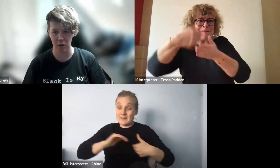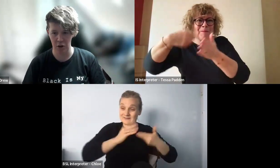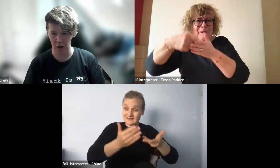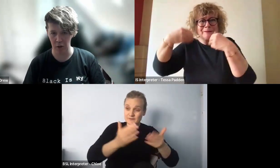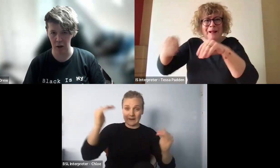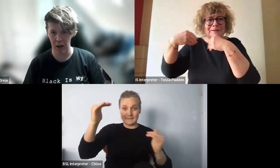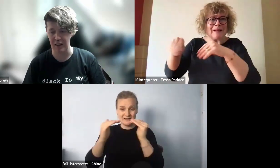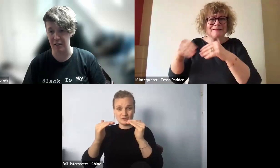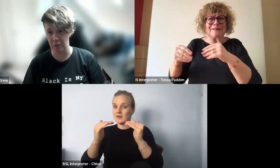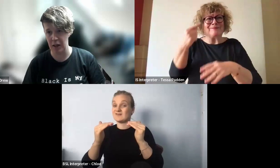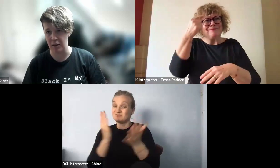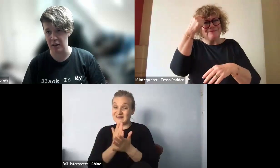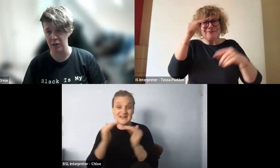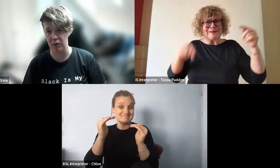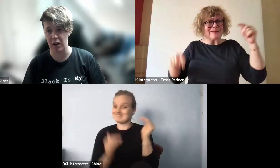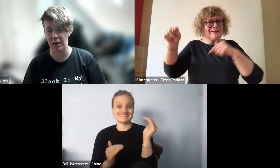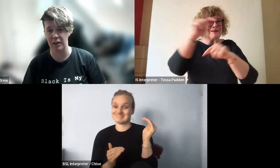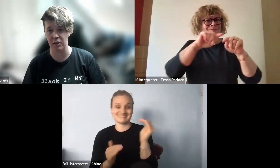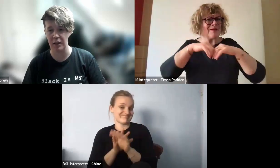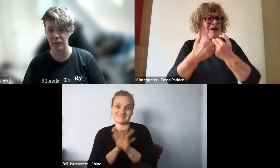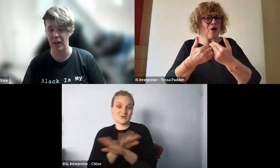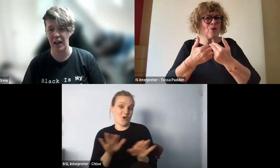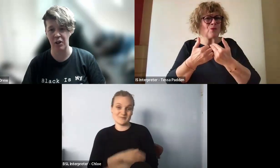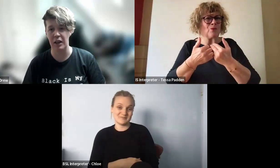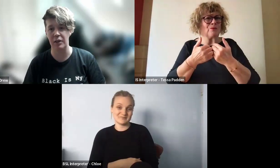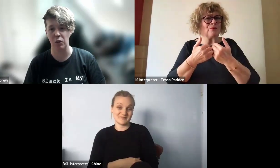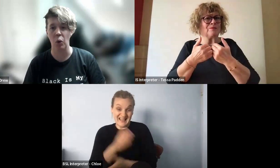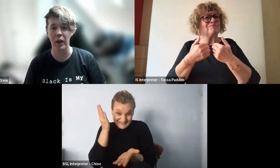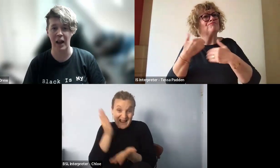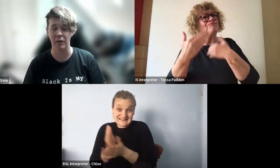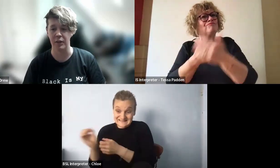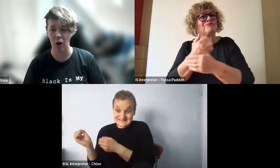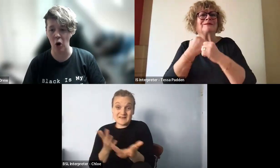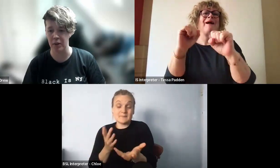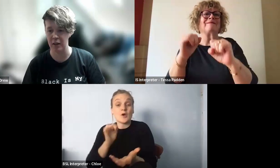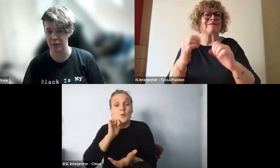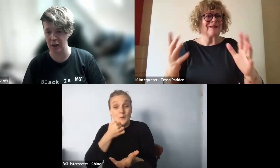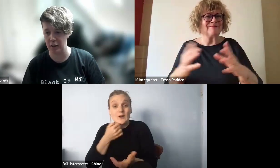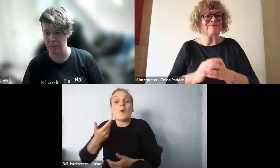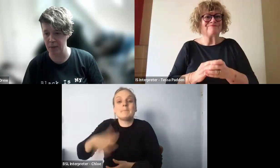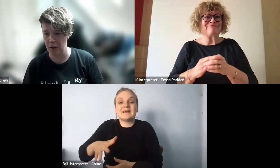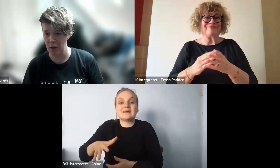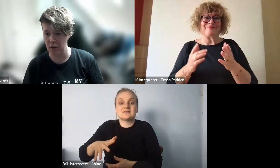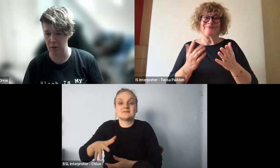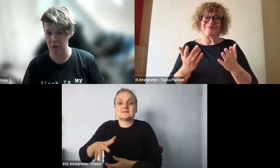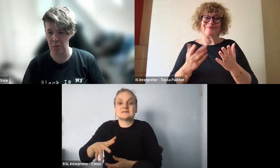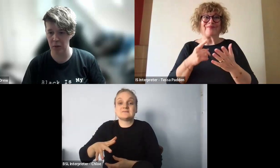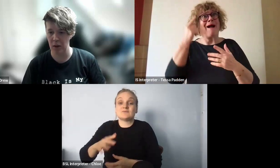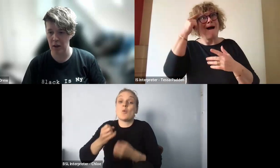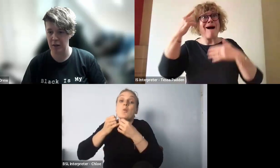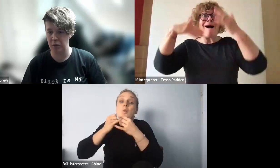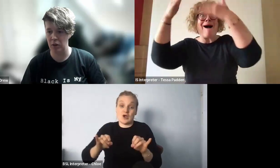cases, no. And in some cases, the reality that's delivered actually has or will have the opposite effect. So,